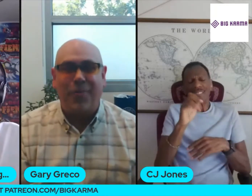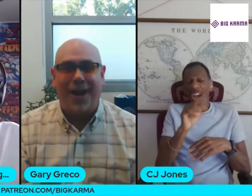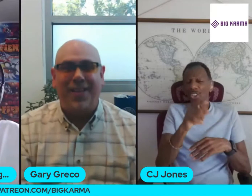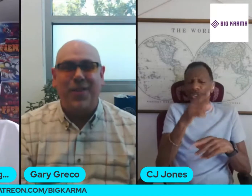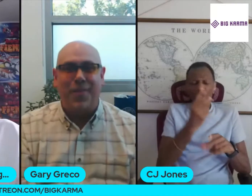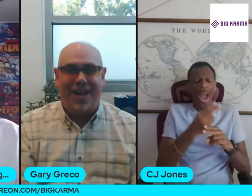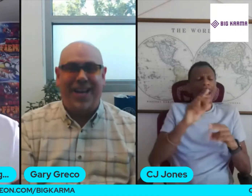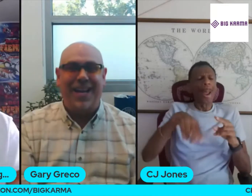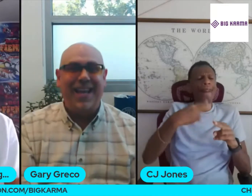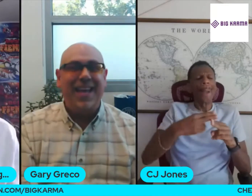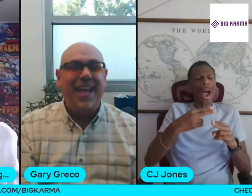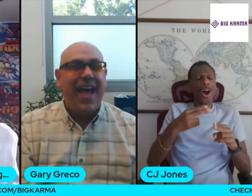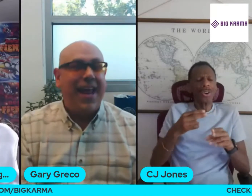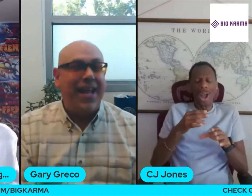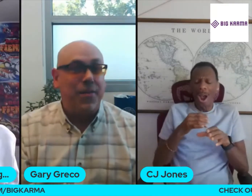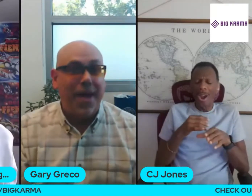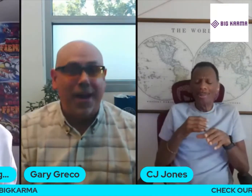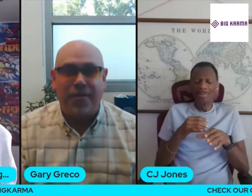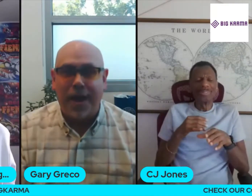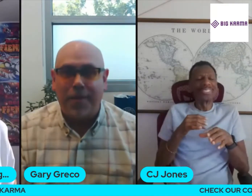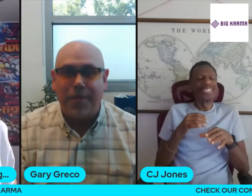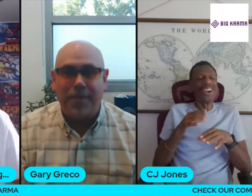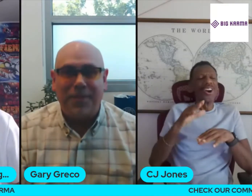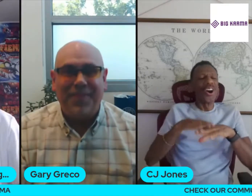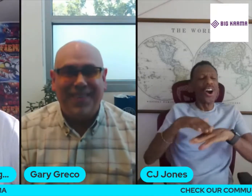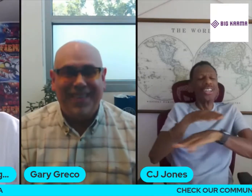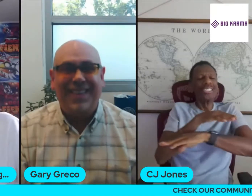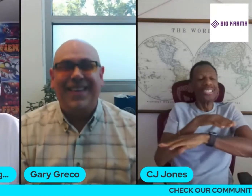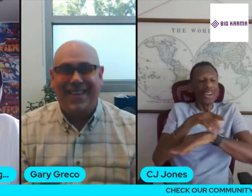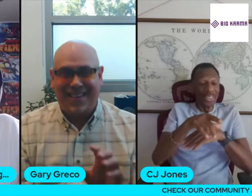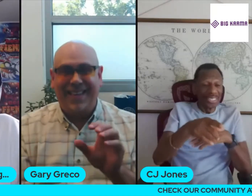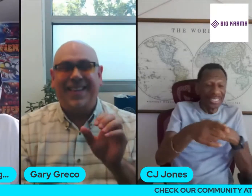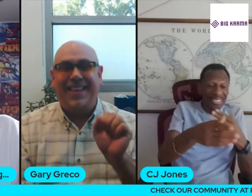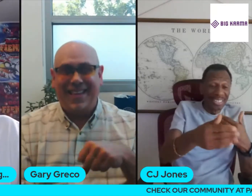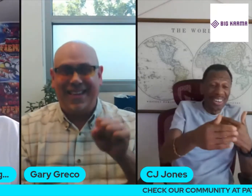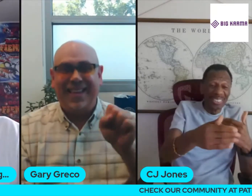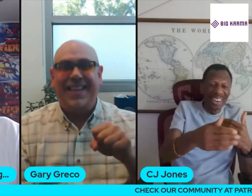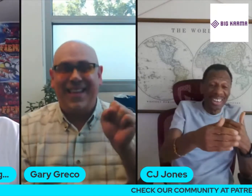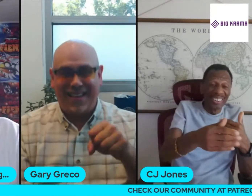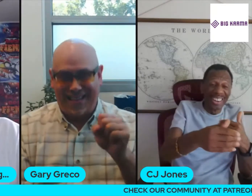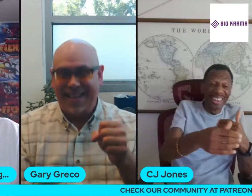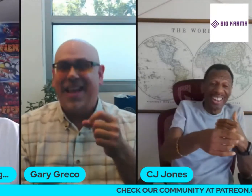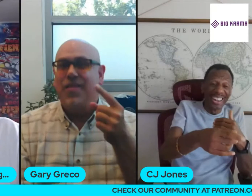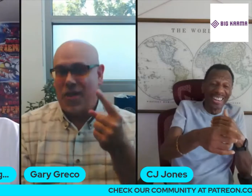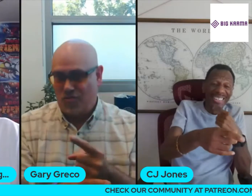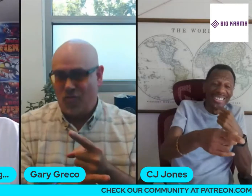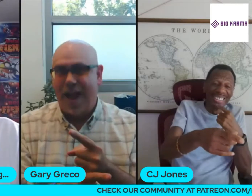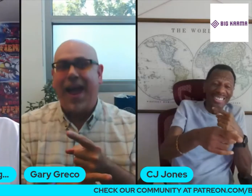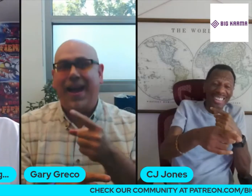Life hit is it a right on the marathon. line. And as a Life matter of is a fact, marathon, not a sprint.